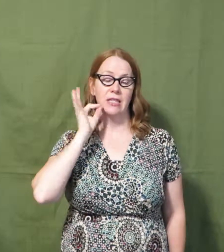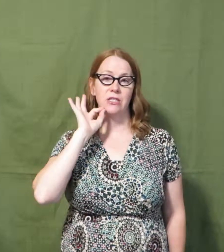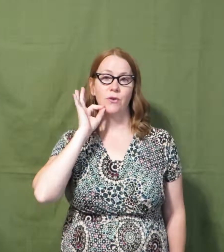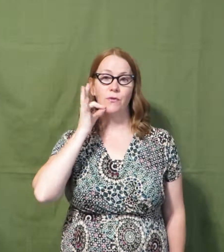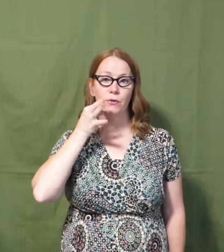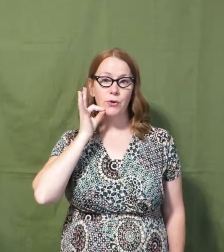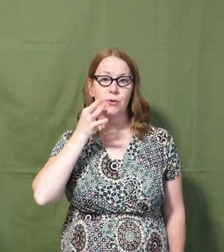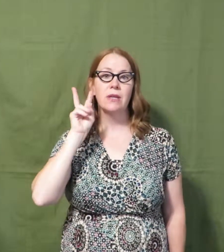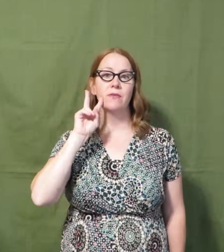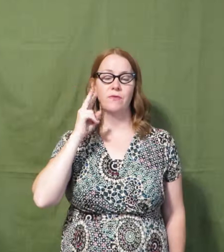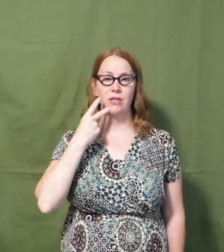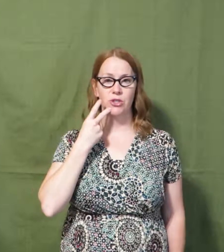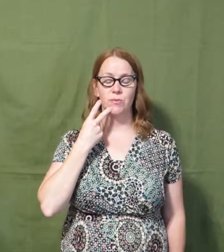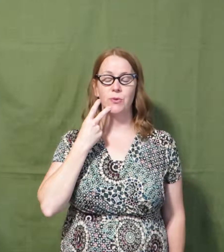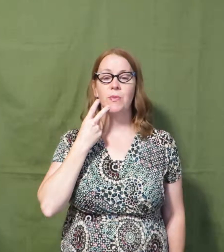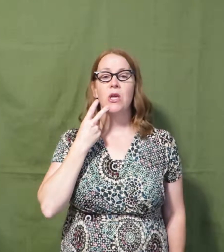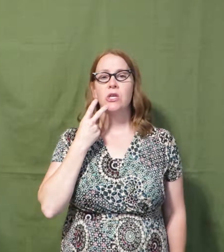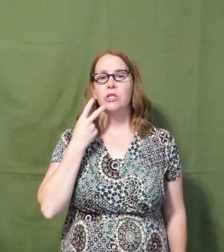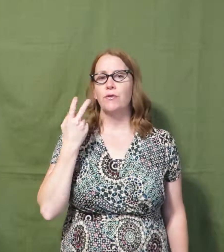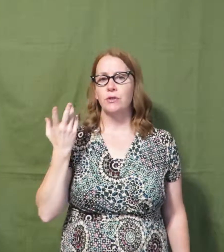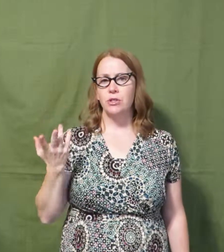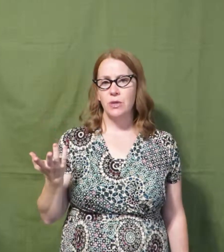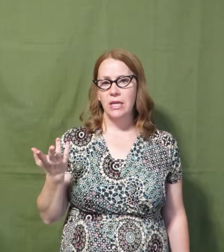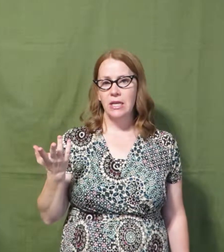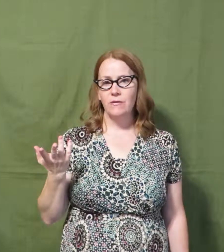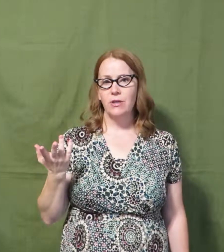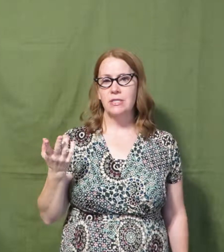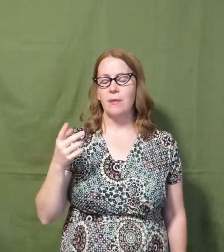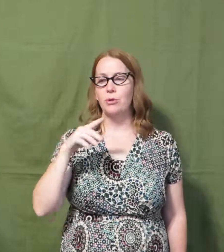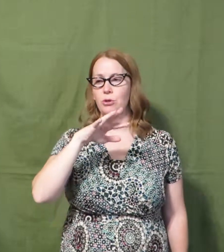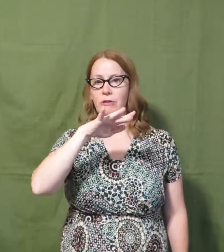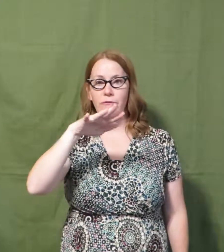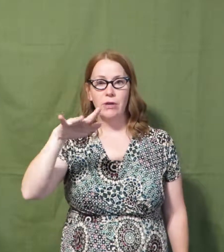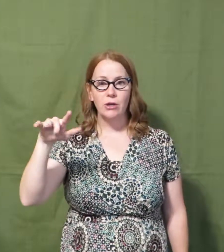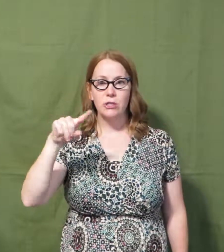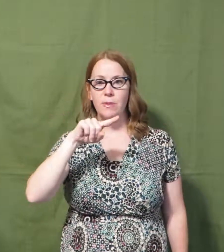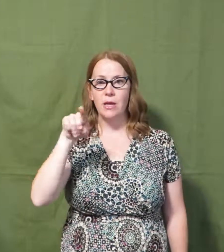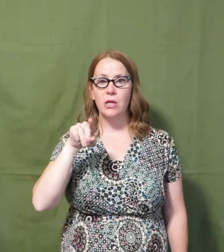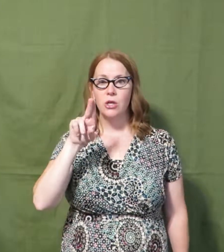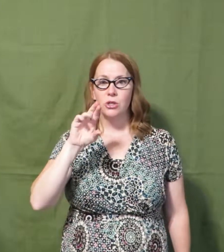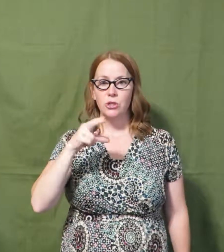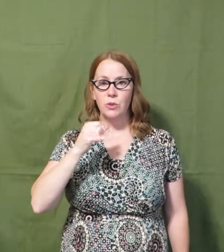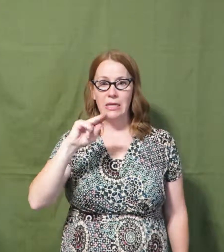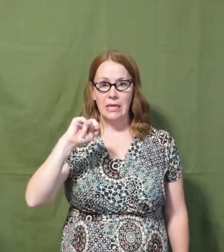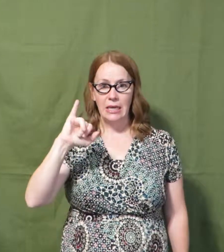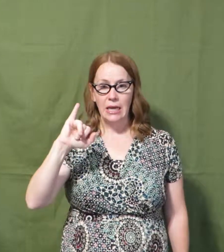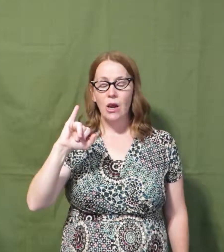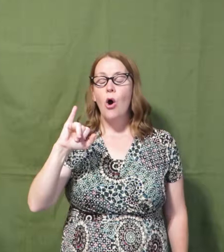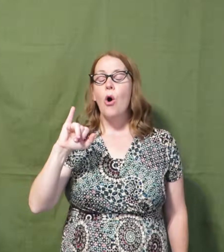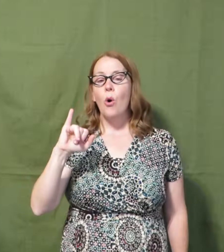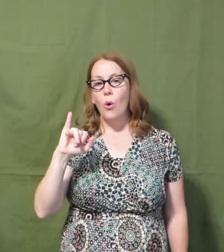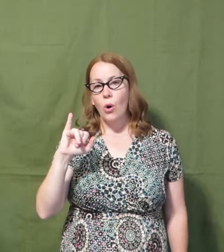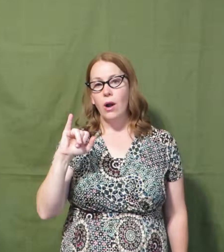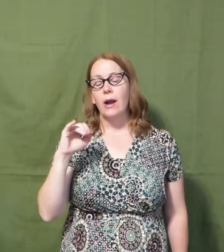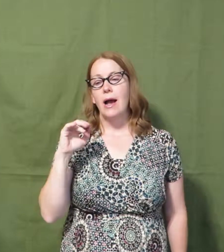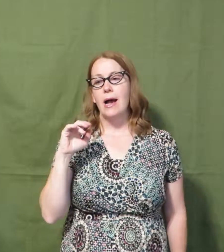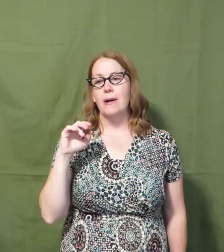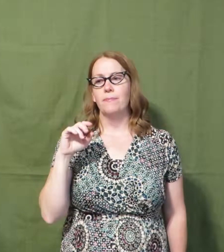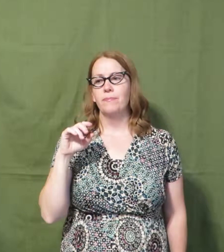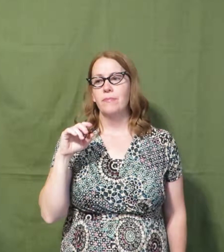this. So fruit, vegetable. So for zucchini, for example, you can finger spell zucchini, or